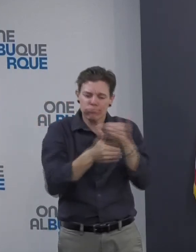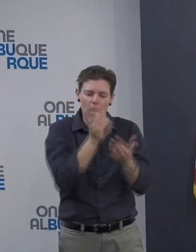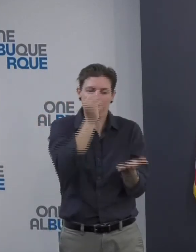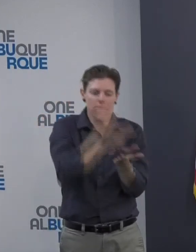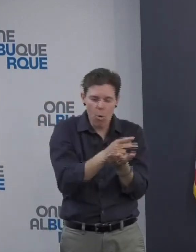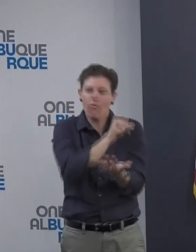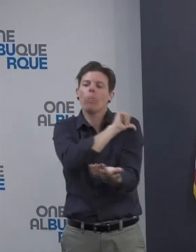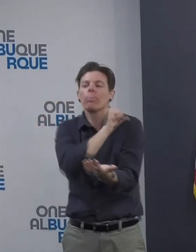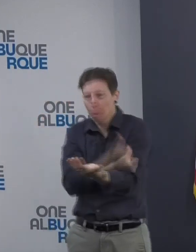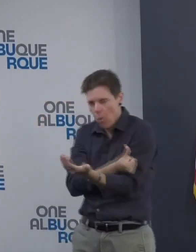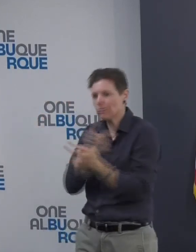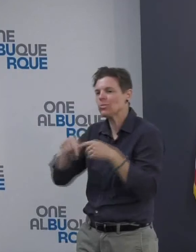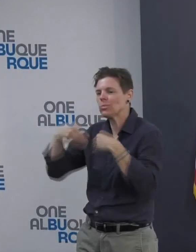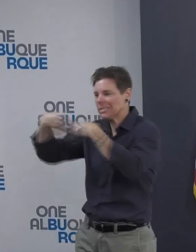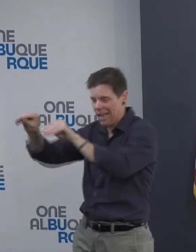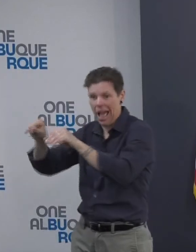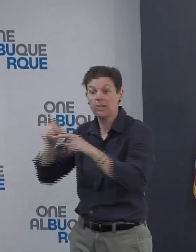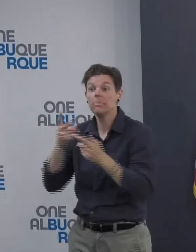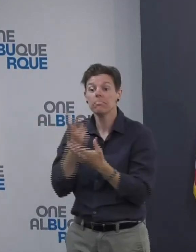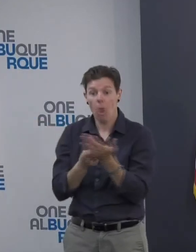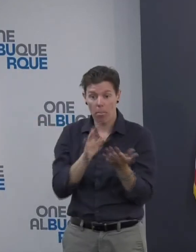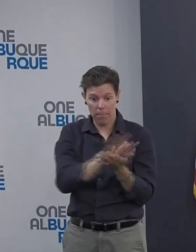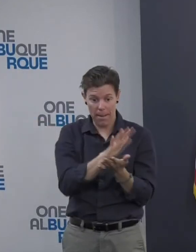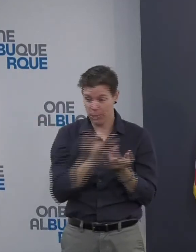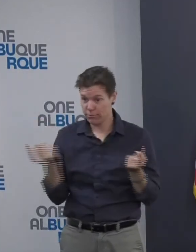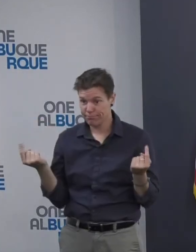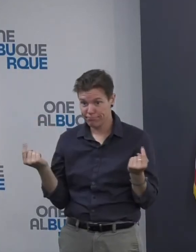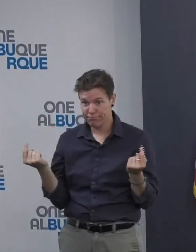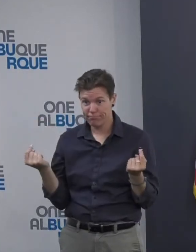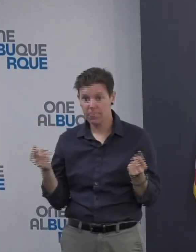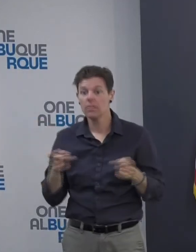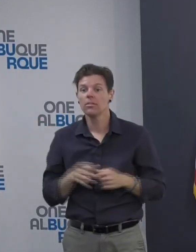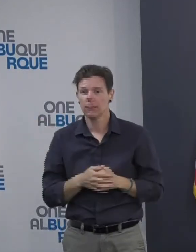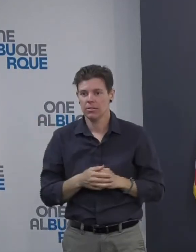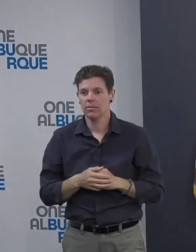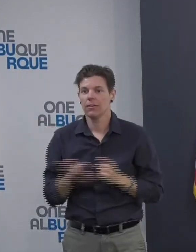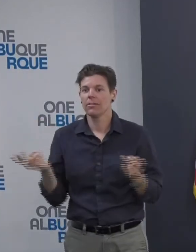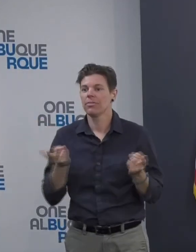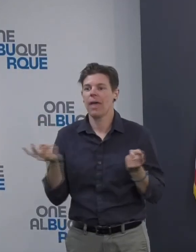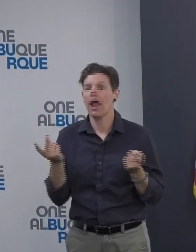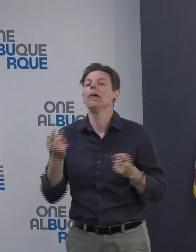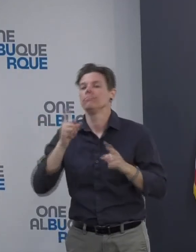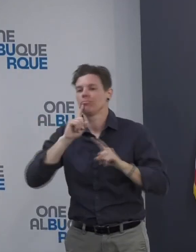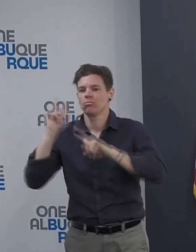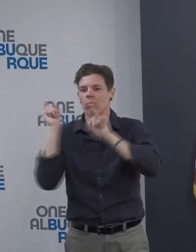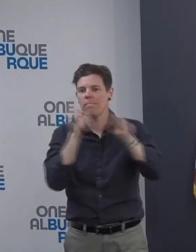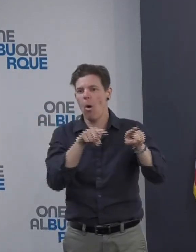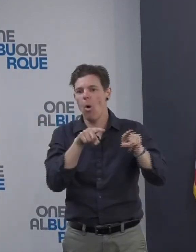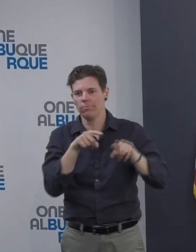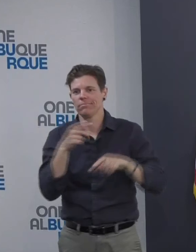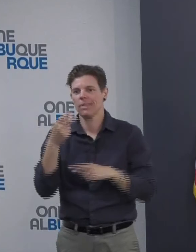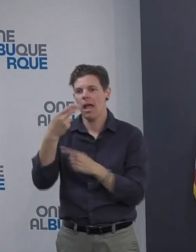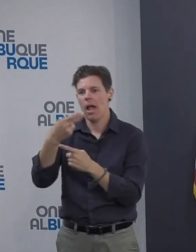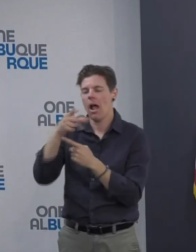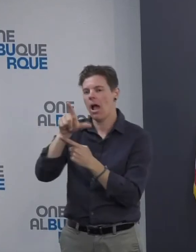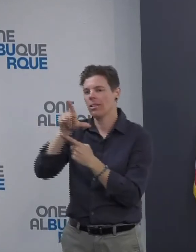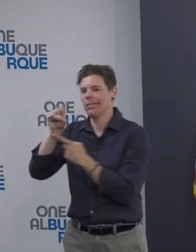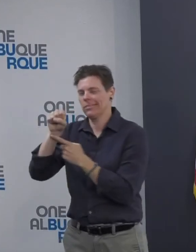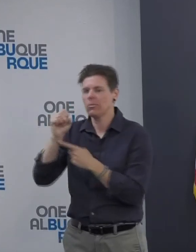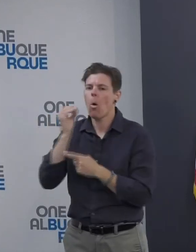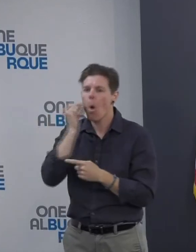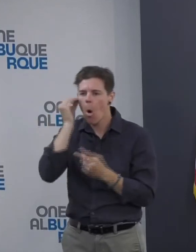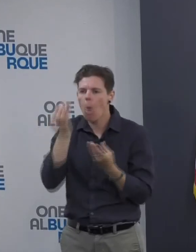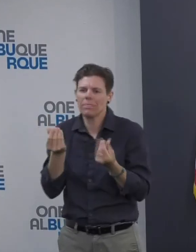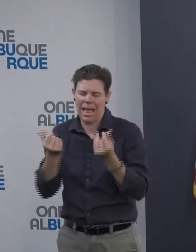this information was sent on to the Homeland Security. They really took responsibility because of possible counterfeit